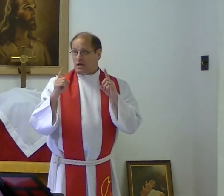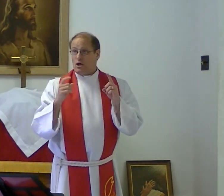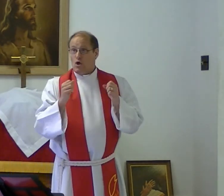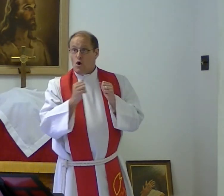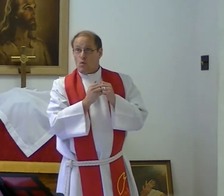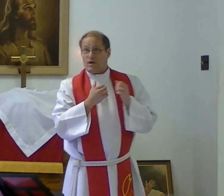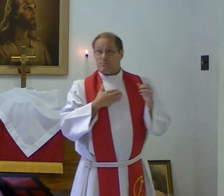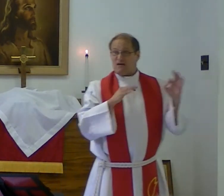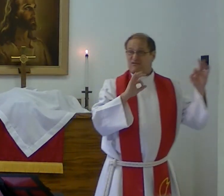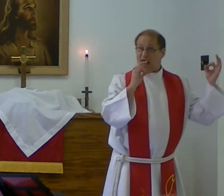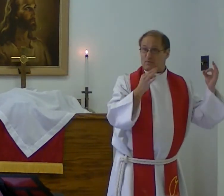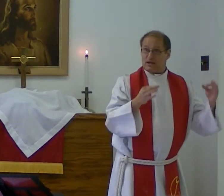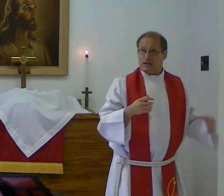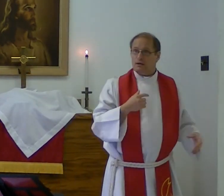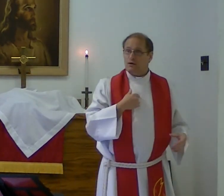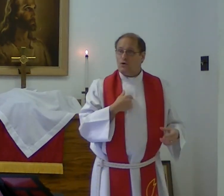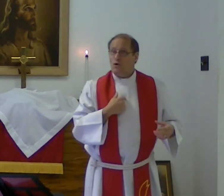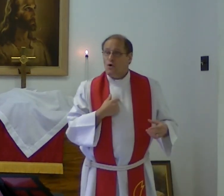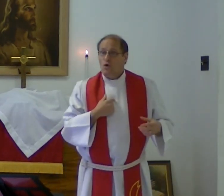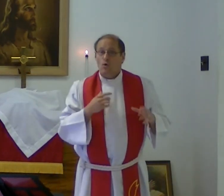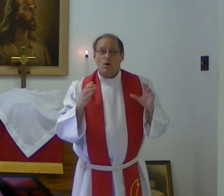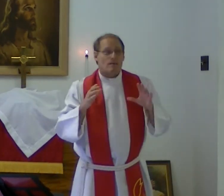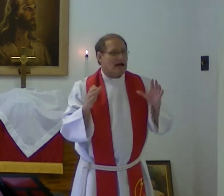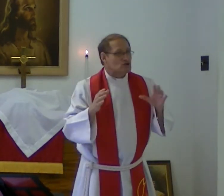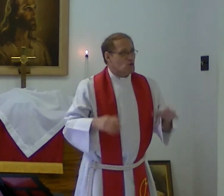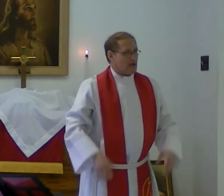with my family, what am I doing?